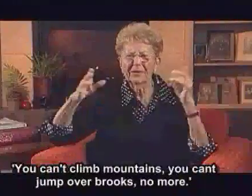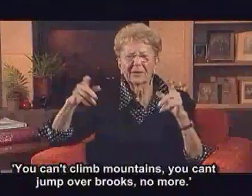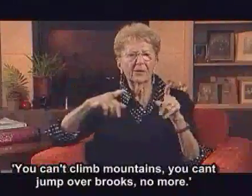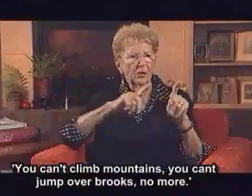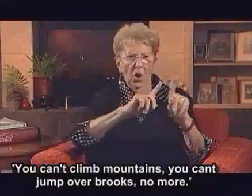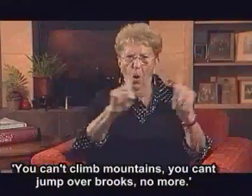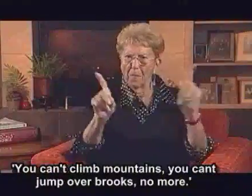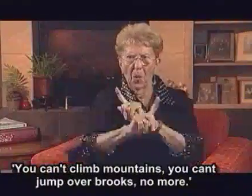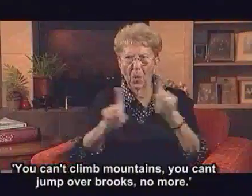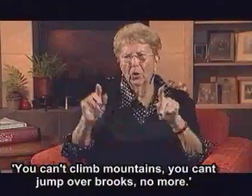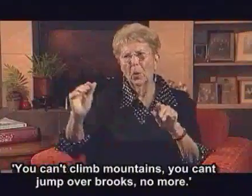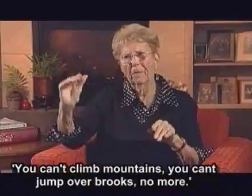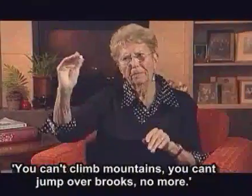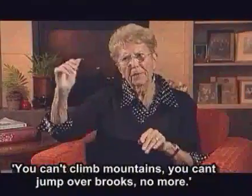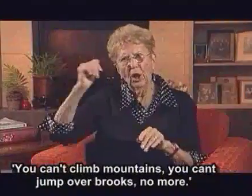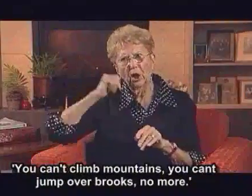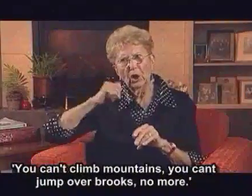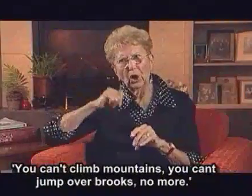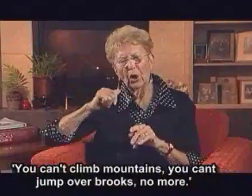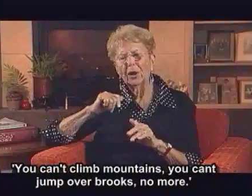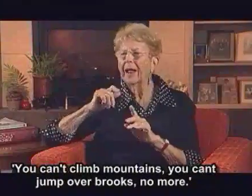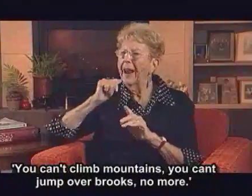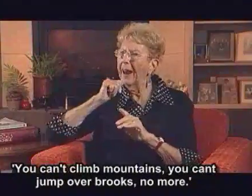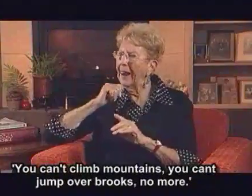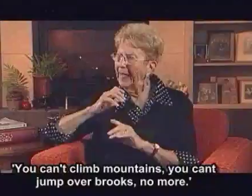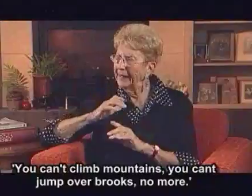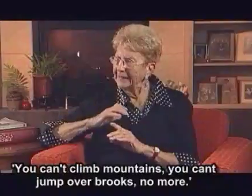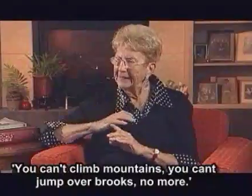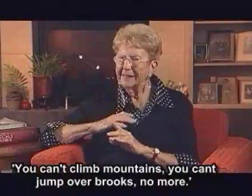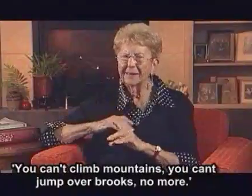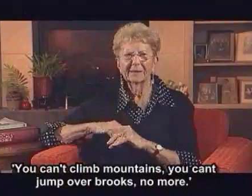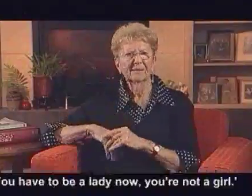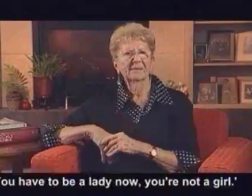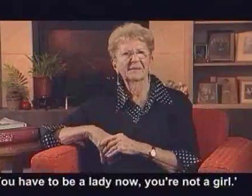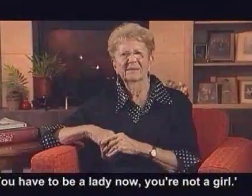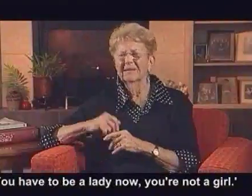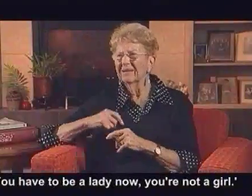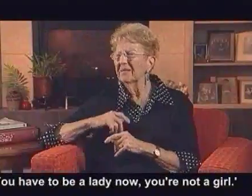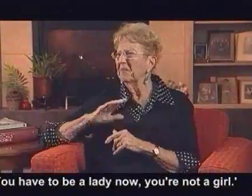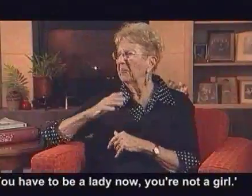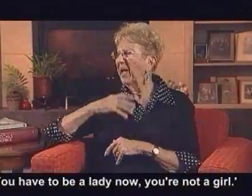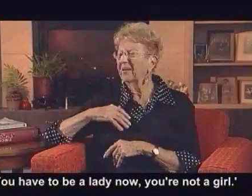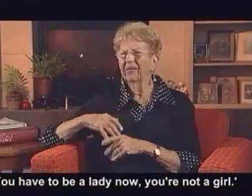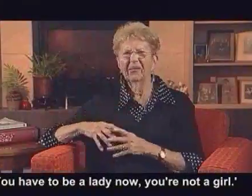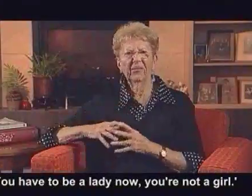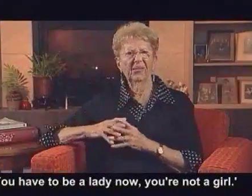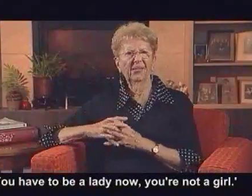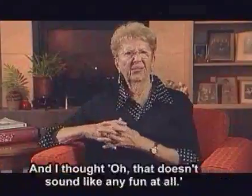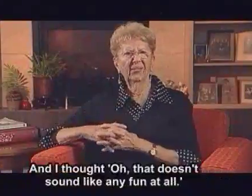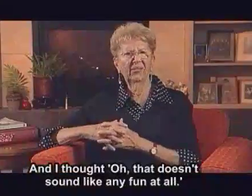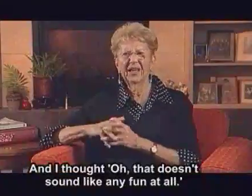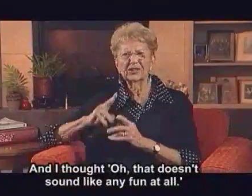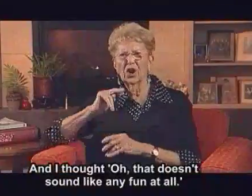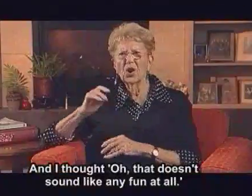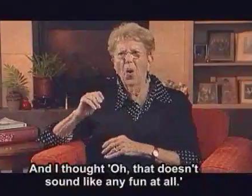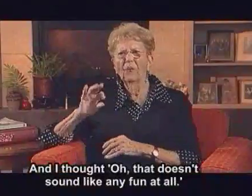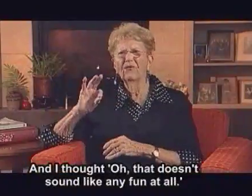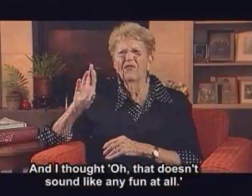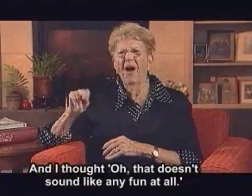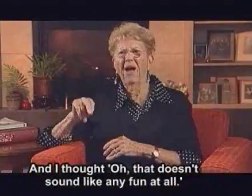You can't climb mountains. You can't jump over brooks. No more. You have to be a lady now. You're not a girl." And I thought, oh,